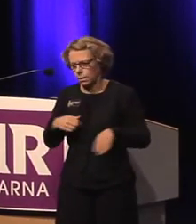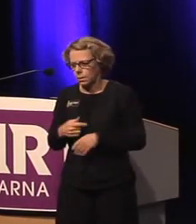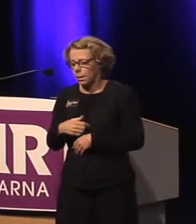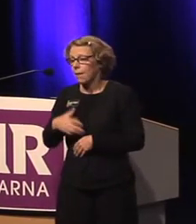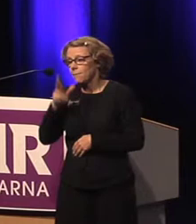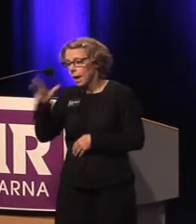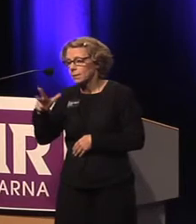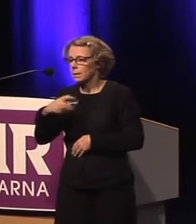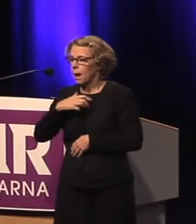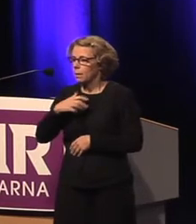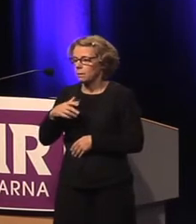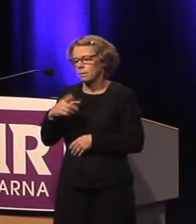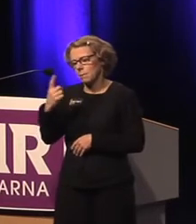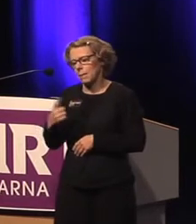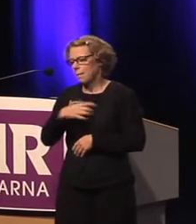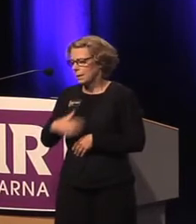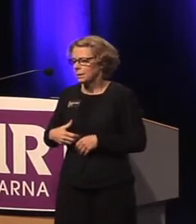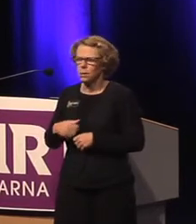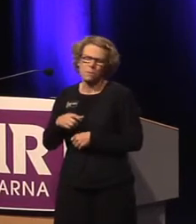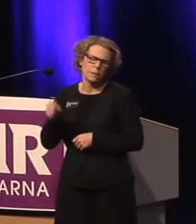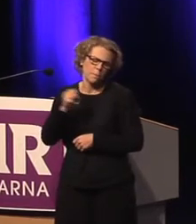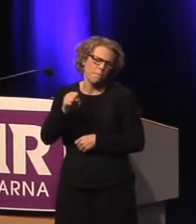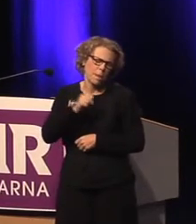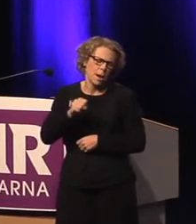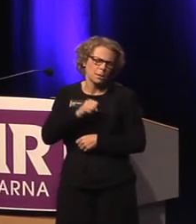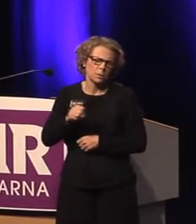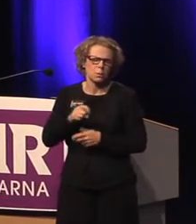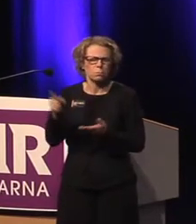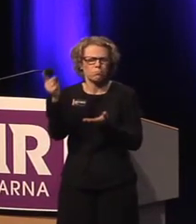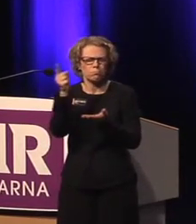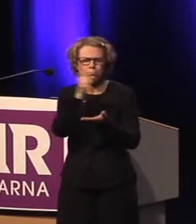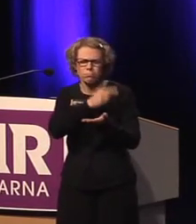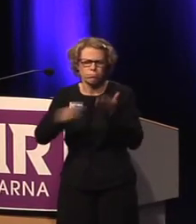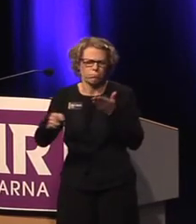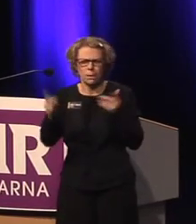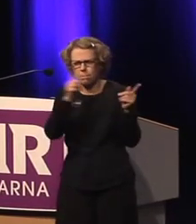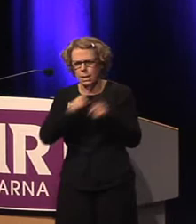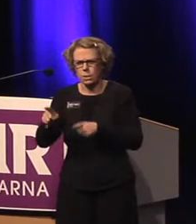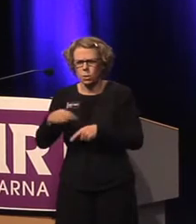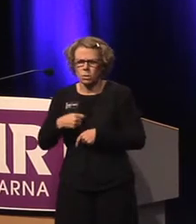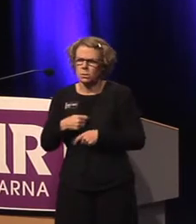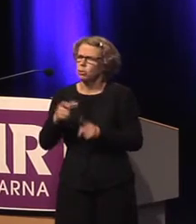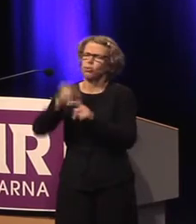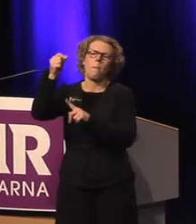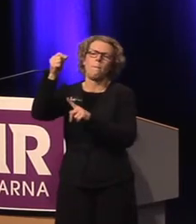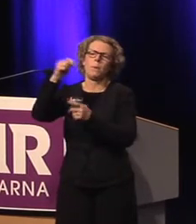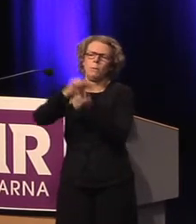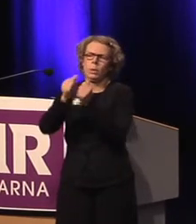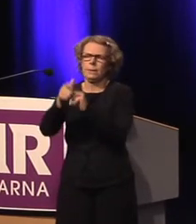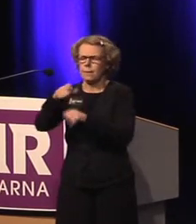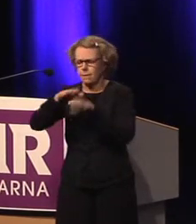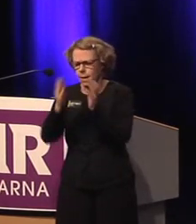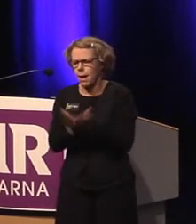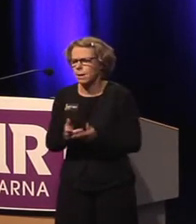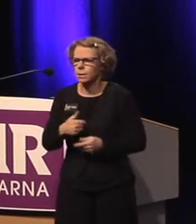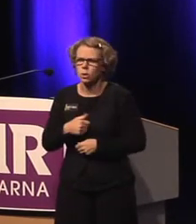Minister, Laurent Fabius, and there was numbers of these big people, the big ones in the world, that had agreed